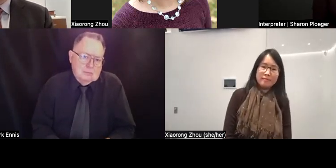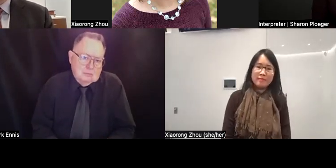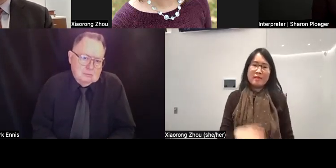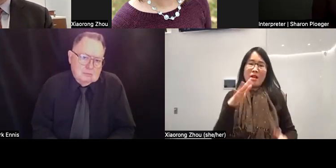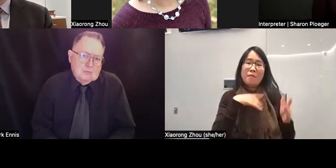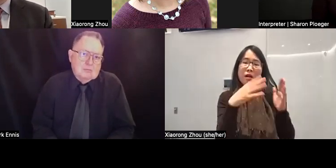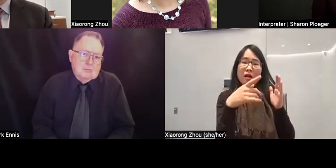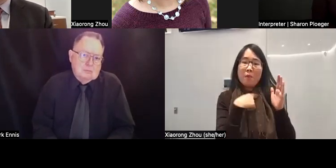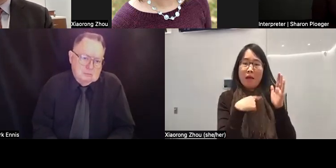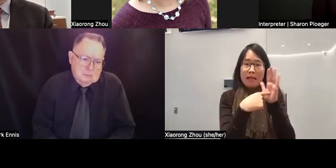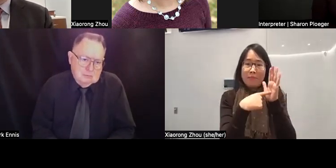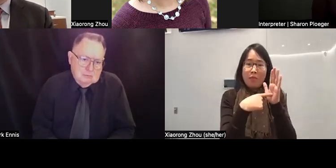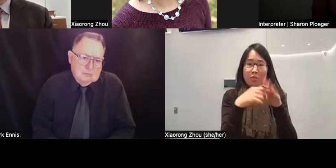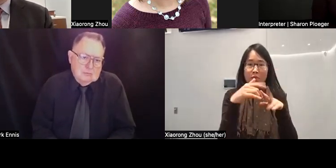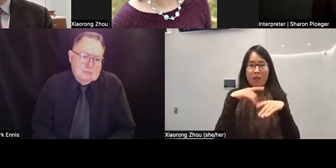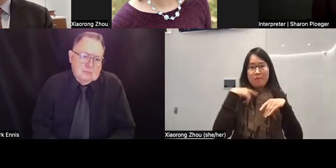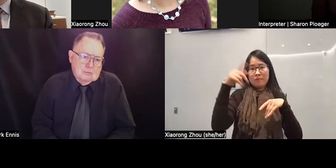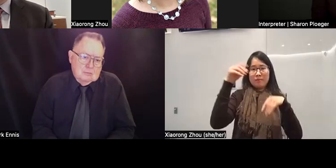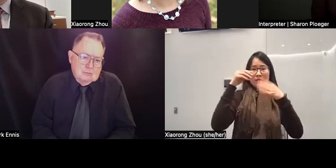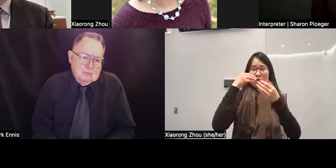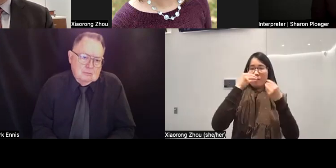people about the community.